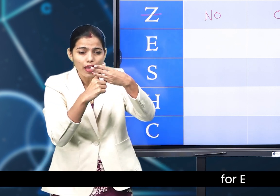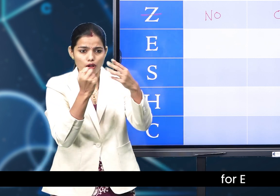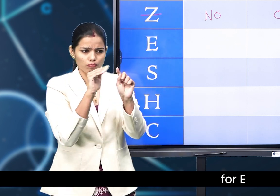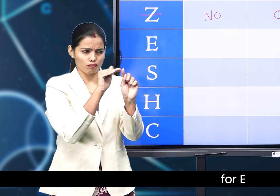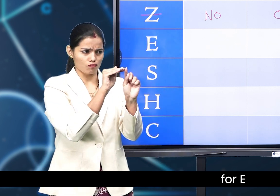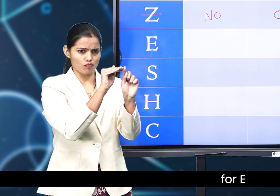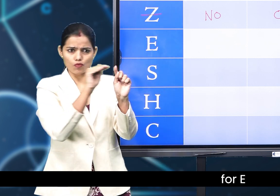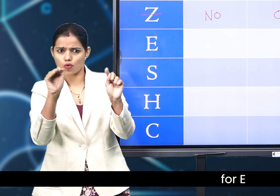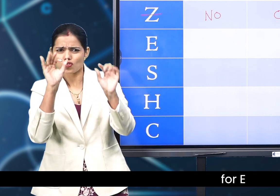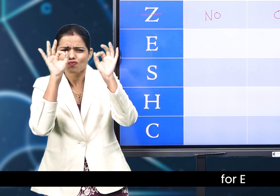For E,